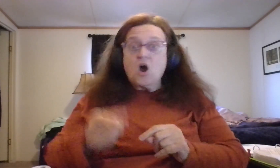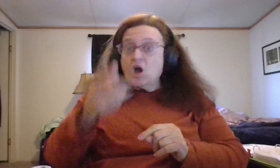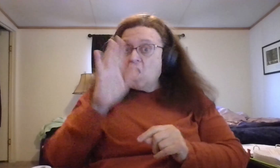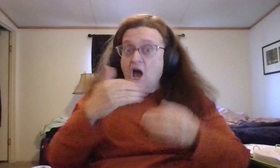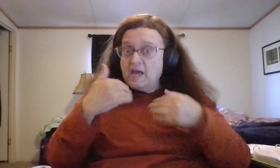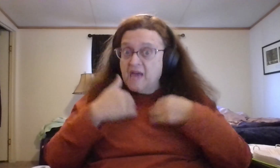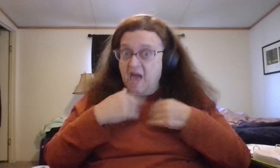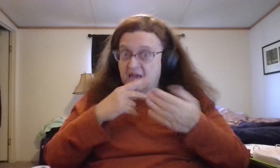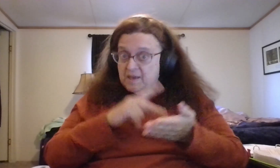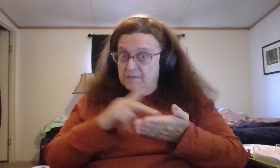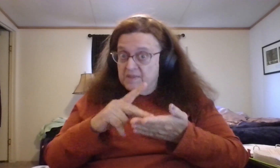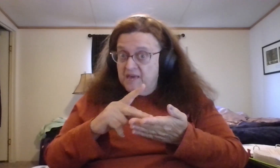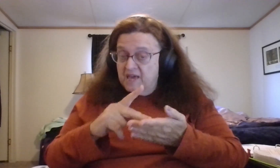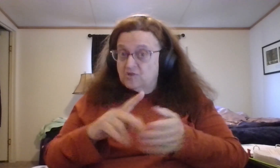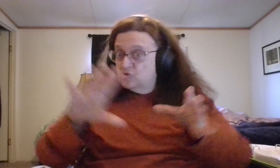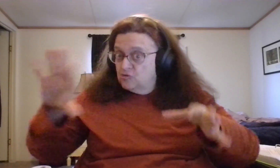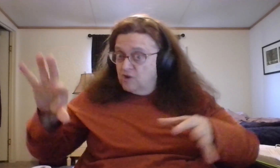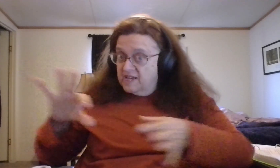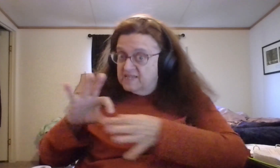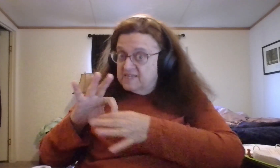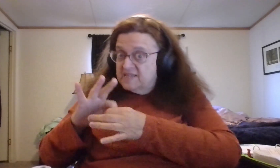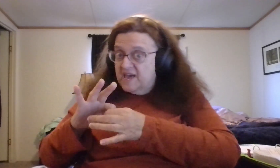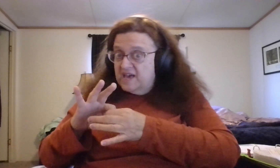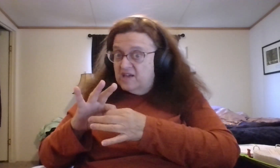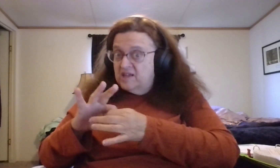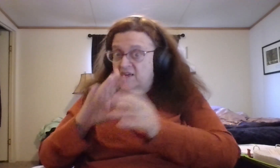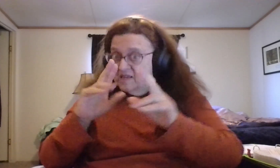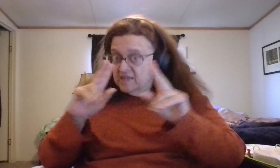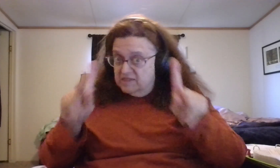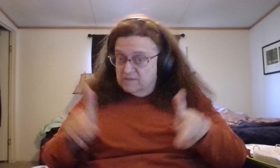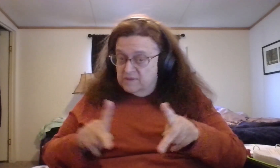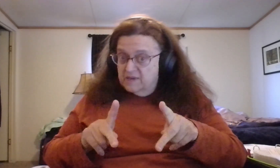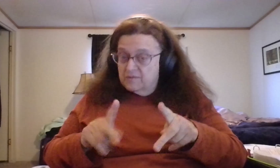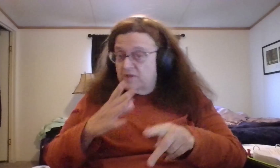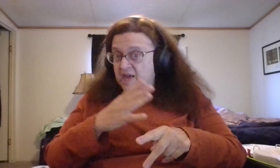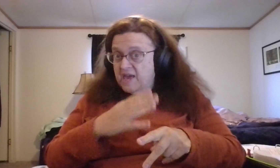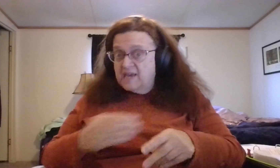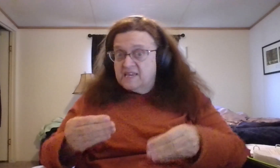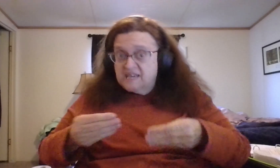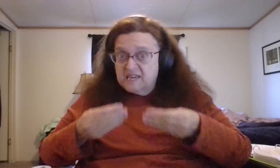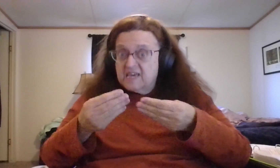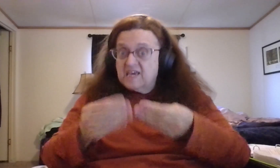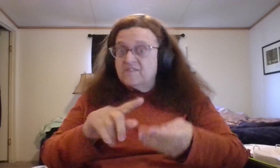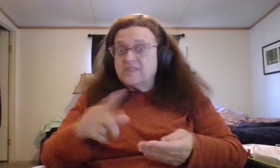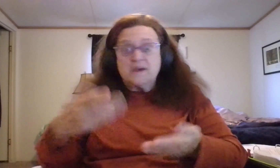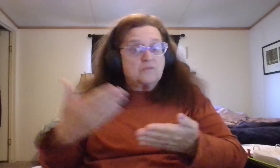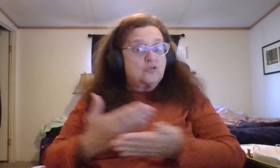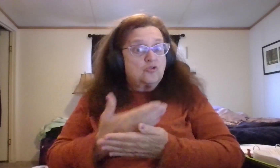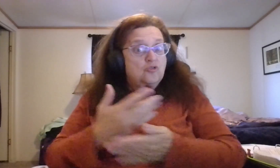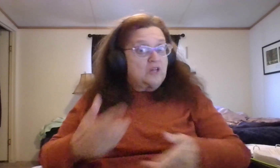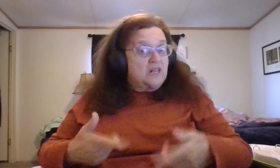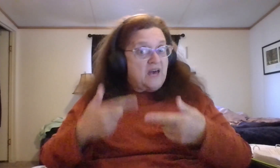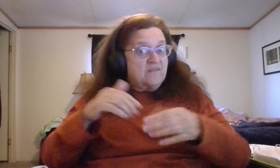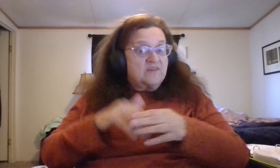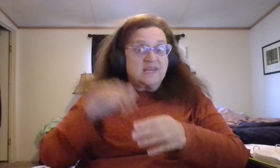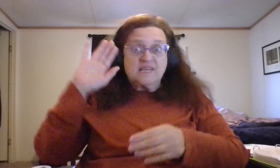plan to reconcile His people and give them new life in His Son